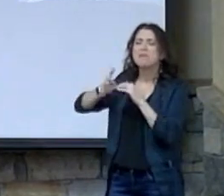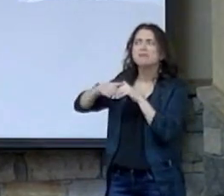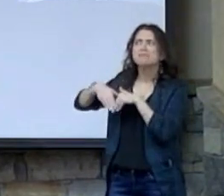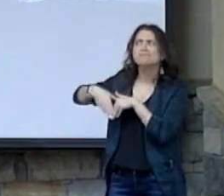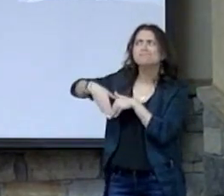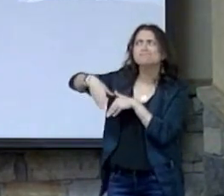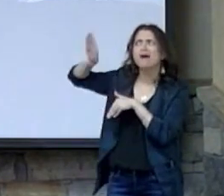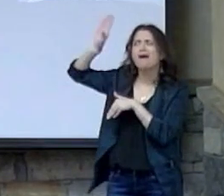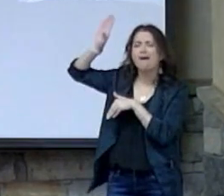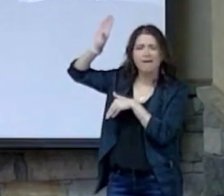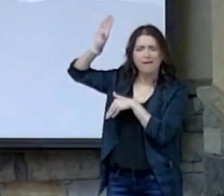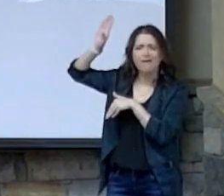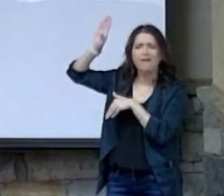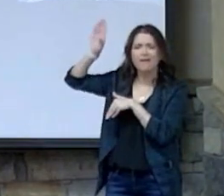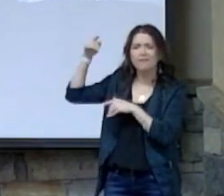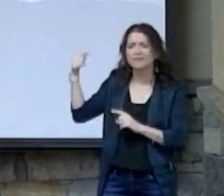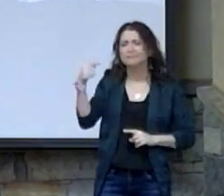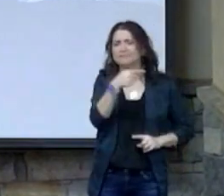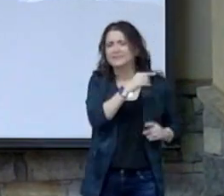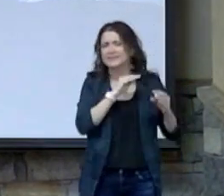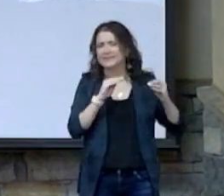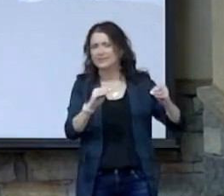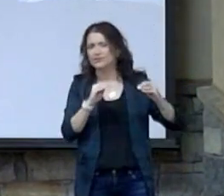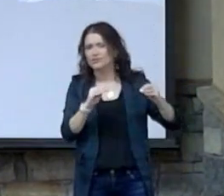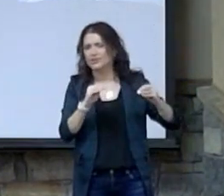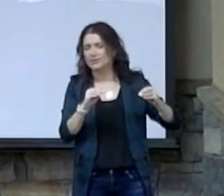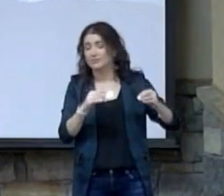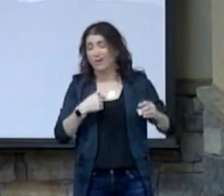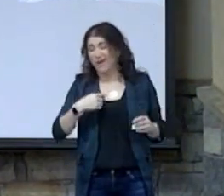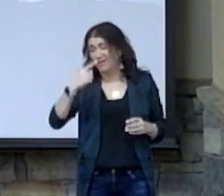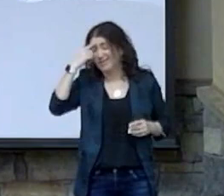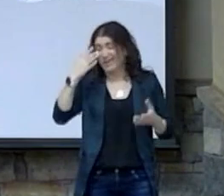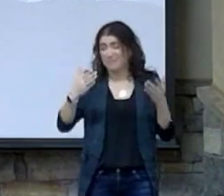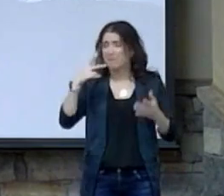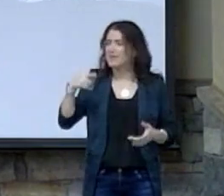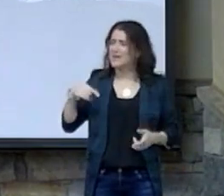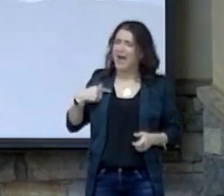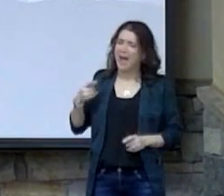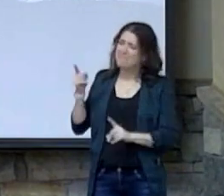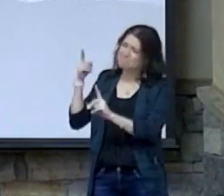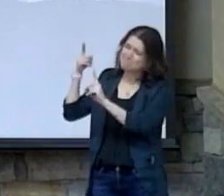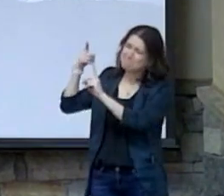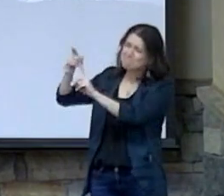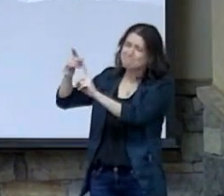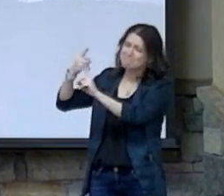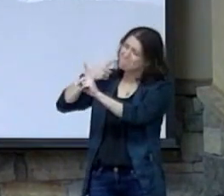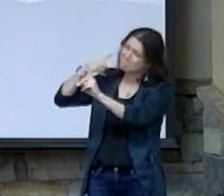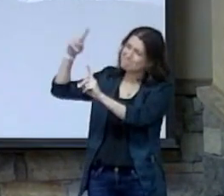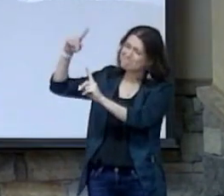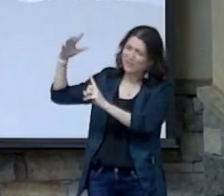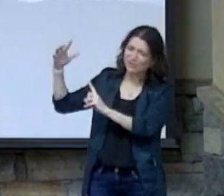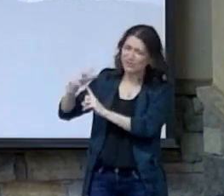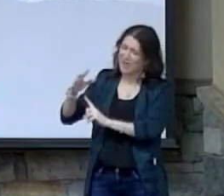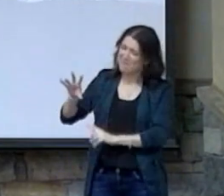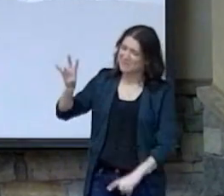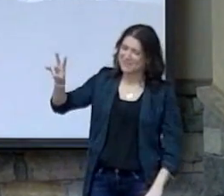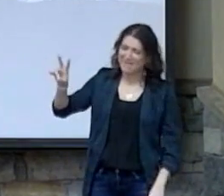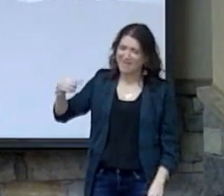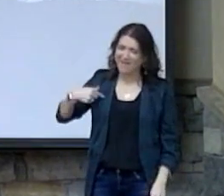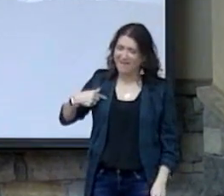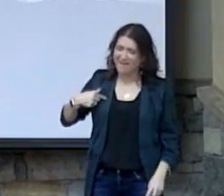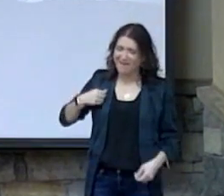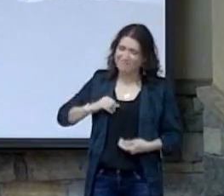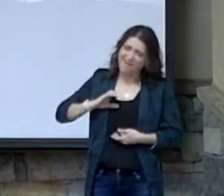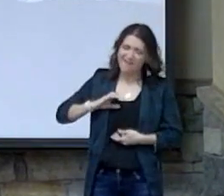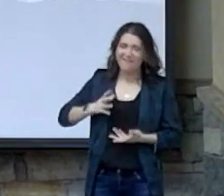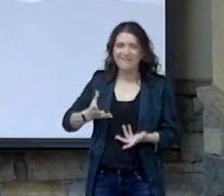further than what the rabbis have been teaching. I got to think in his mind, Peter thinks, I'm nailing this. I got it covered here. I'm going